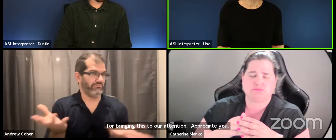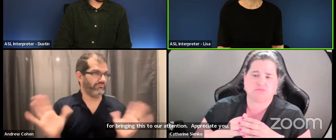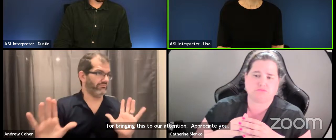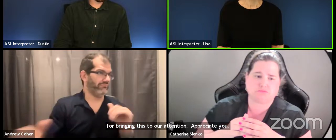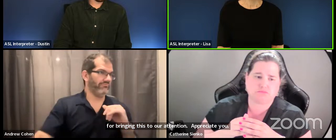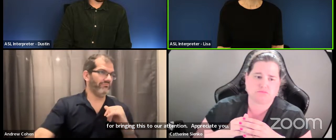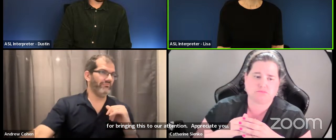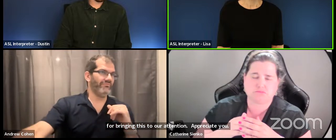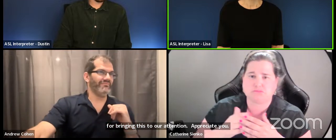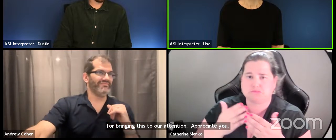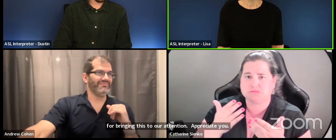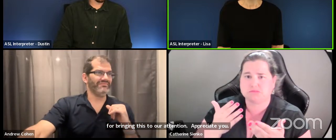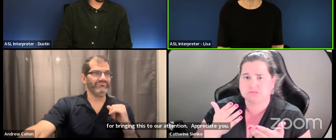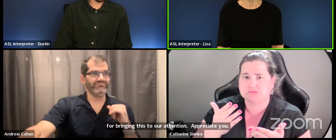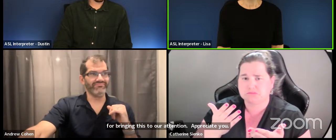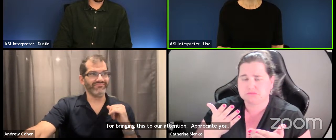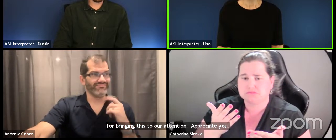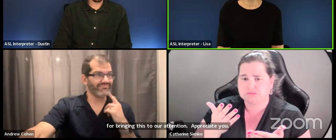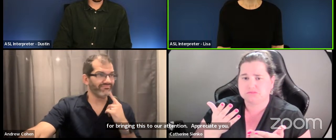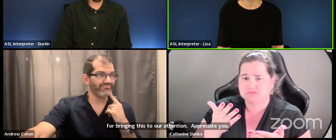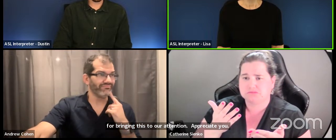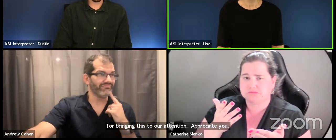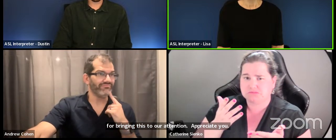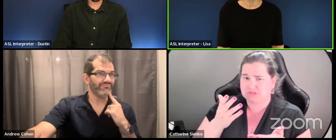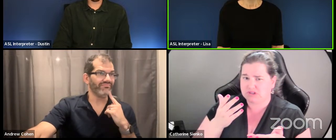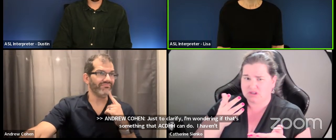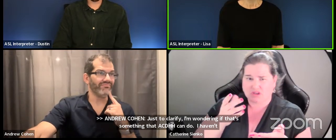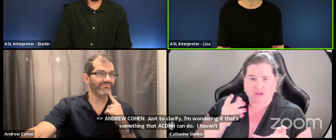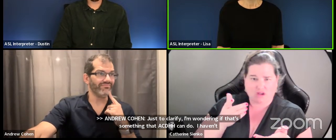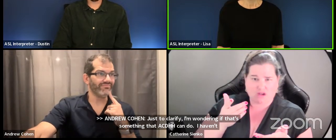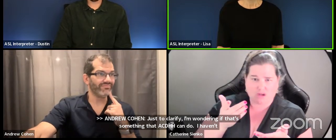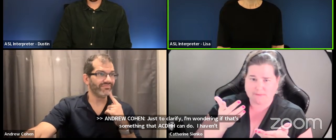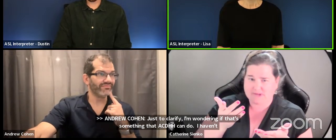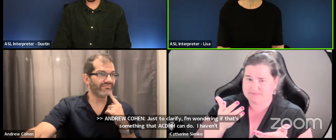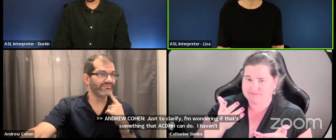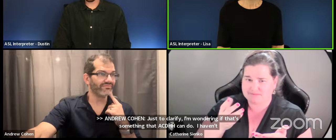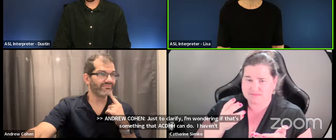at ACDHH confirming whether or not they could do that.